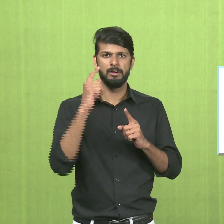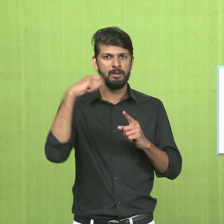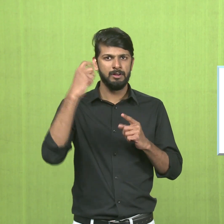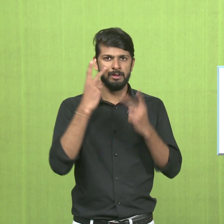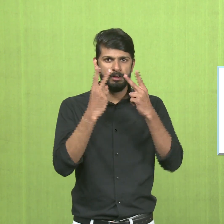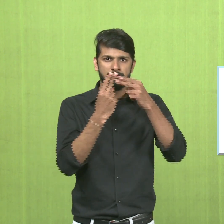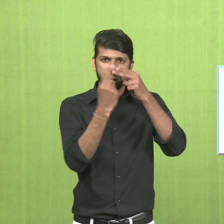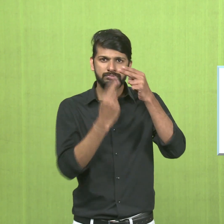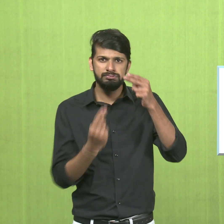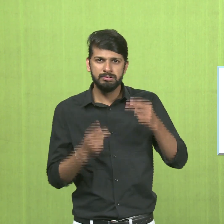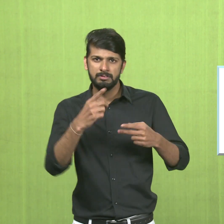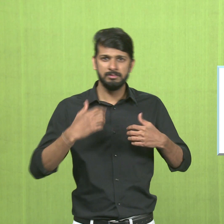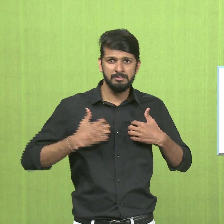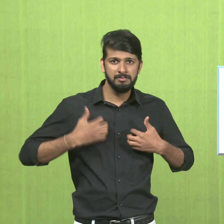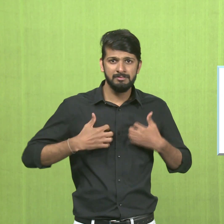Thank you for watching part 2.